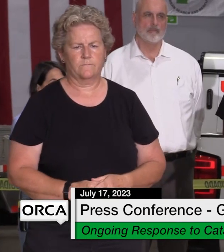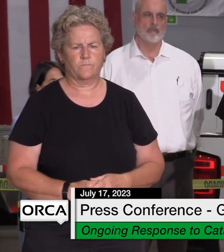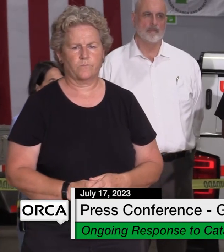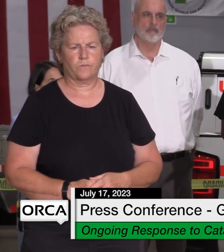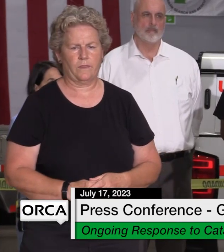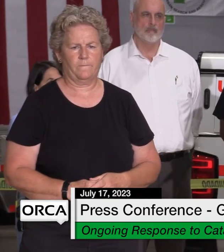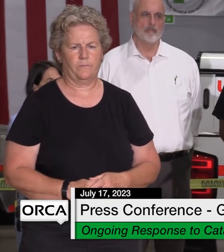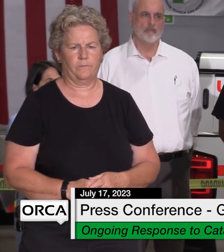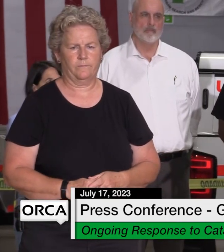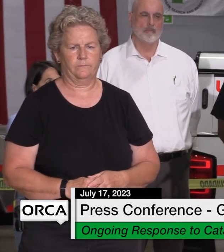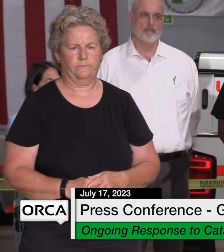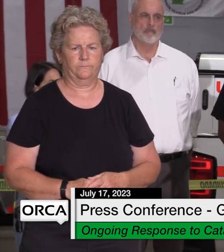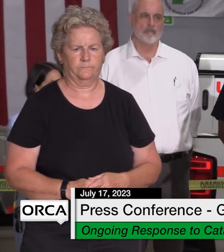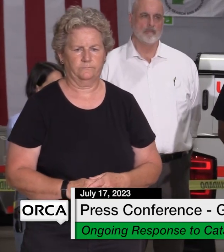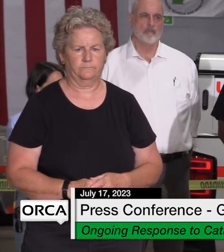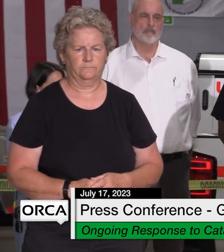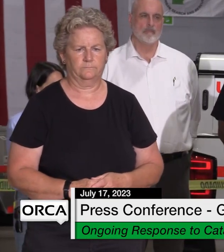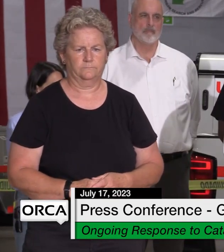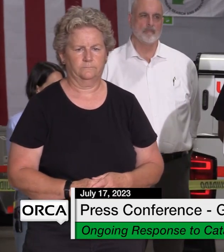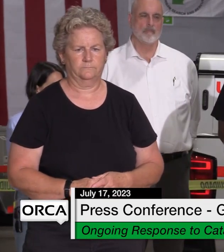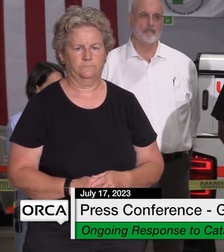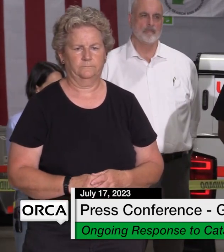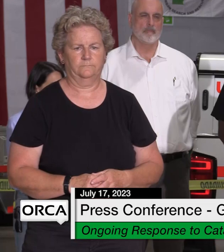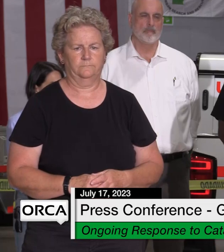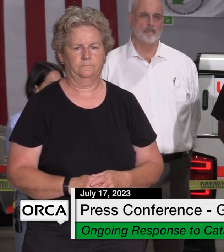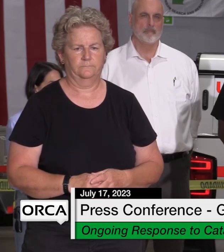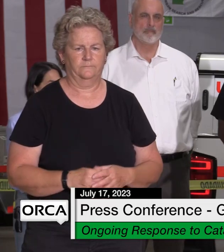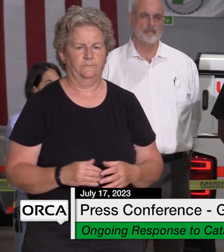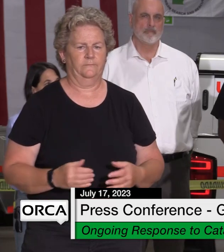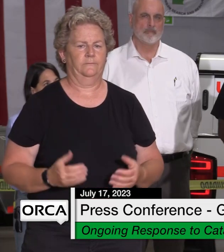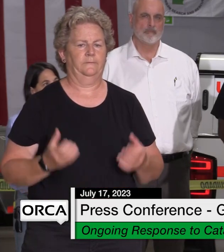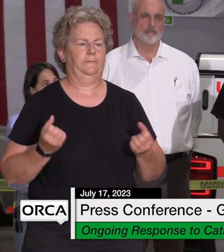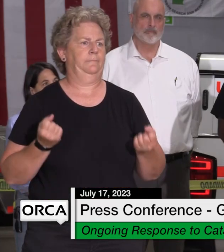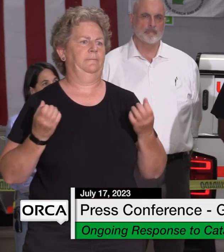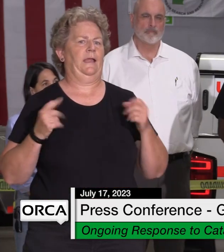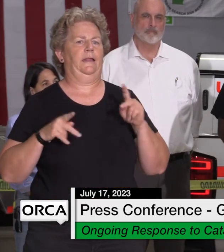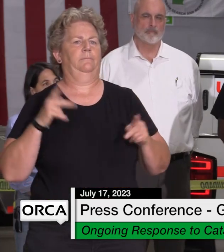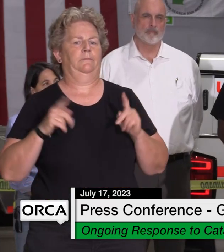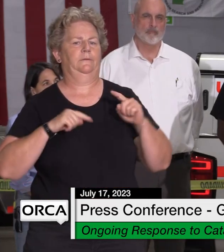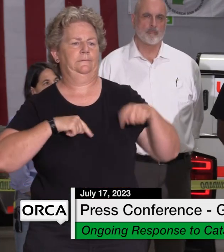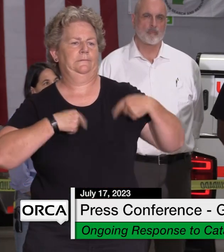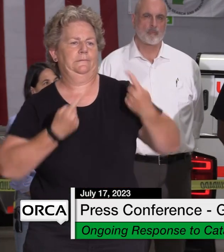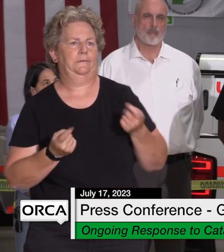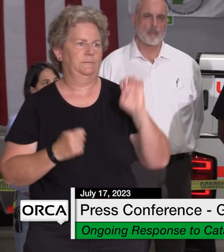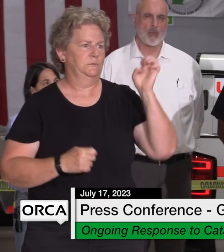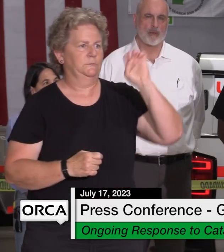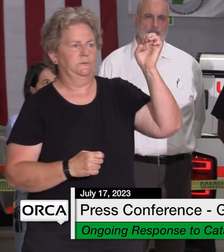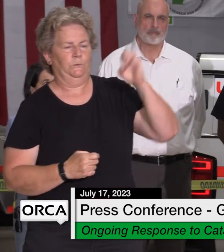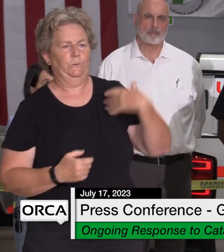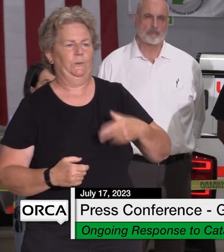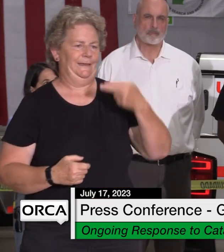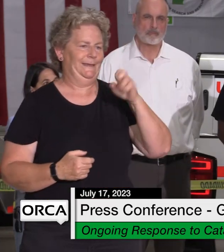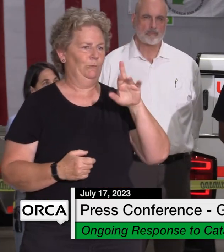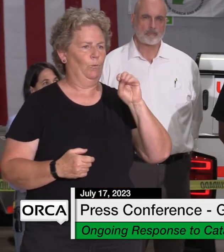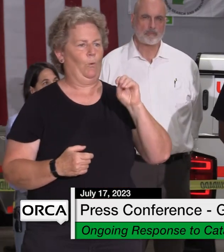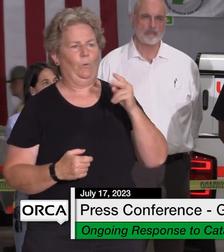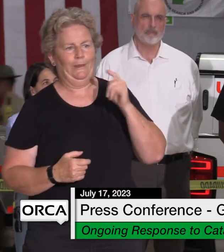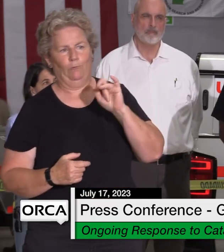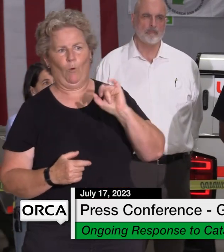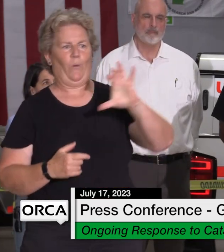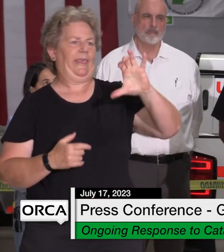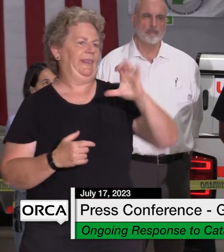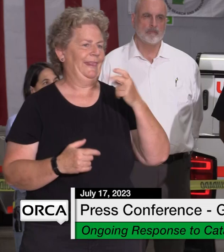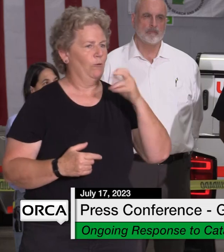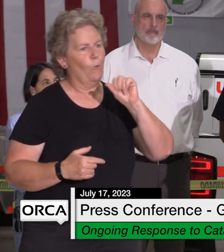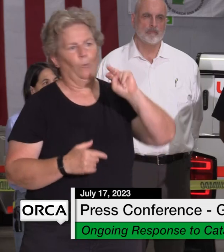these floods, working around the clock to reopen roads and keep Vermonters safe. We owe